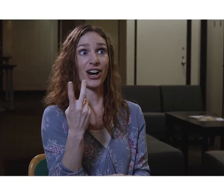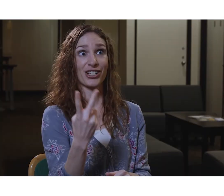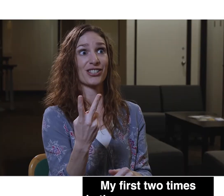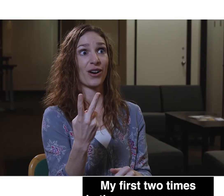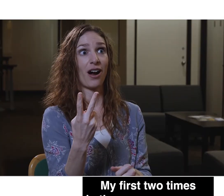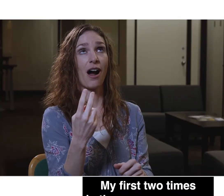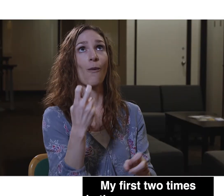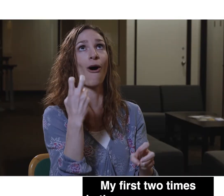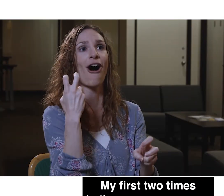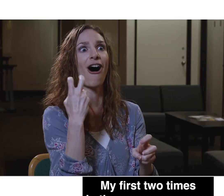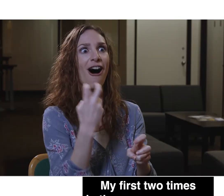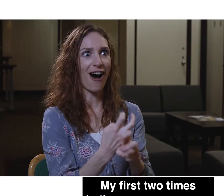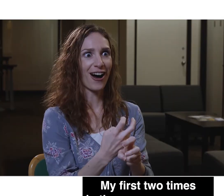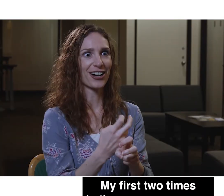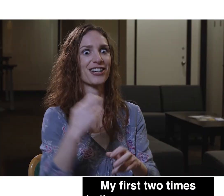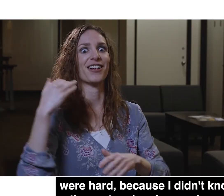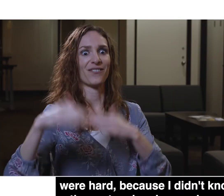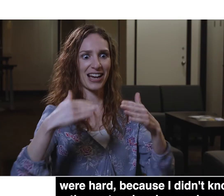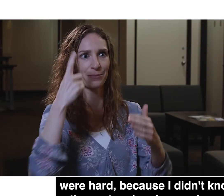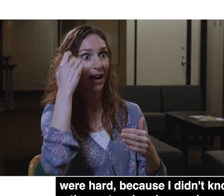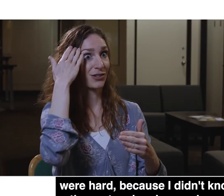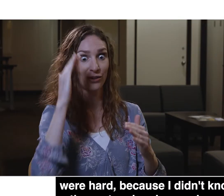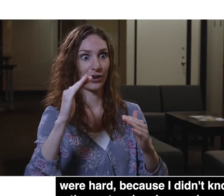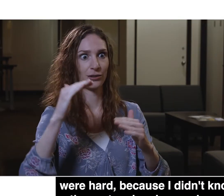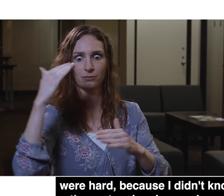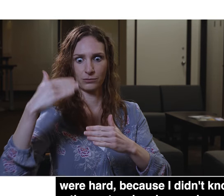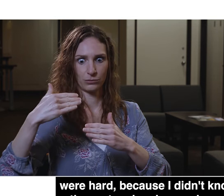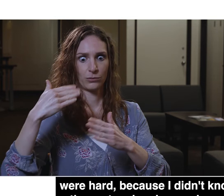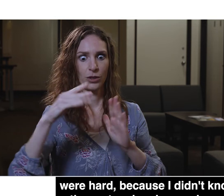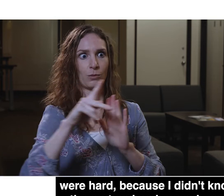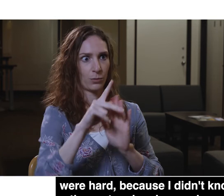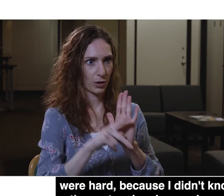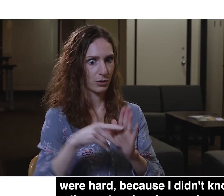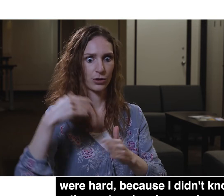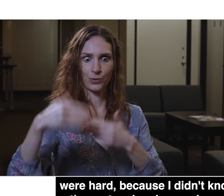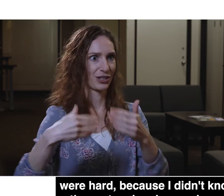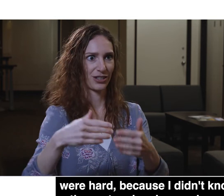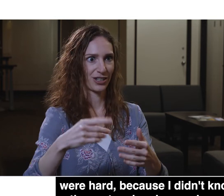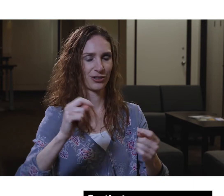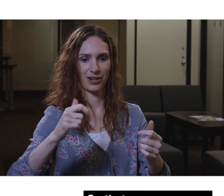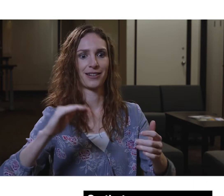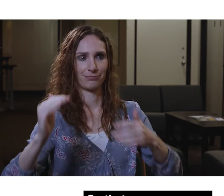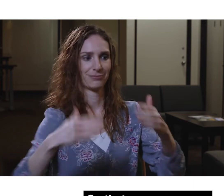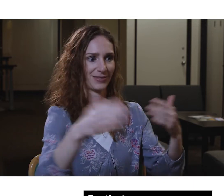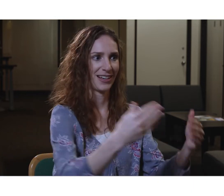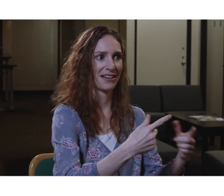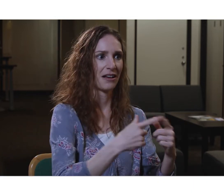My first 2 times in the emergency room were hard because I didn't know the protocol and procedures, so that was a process.